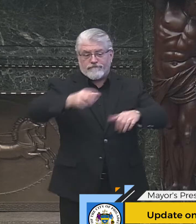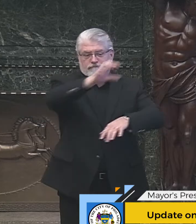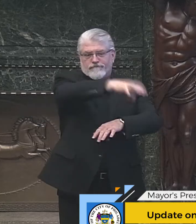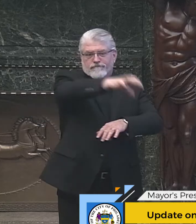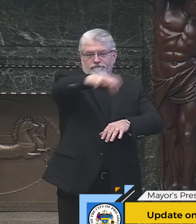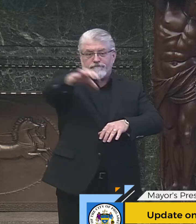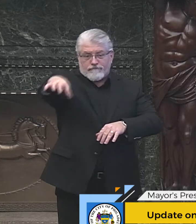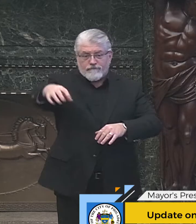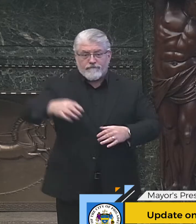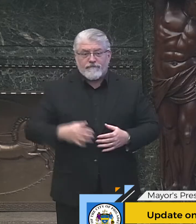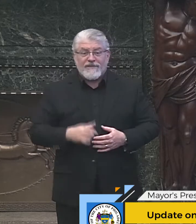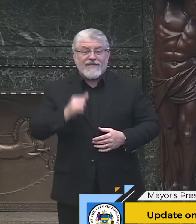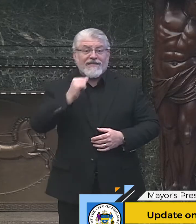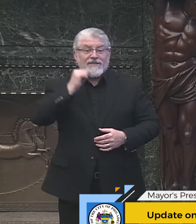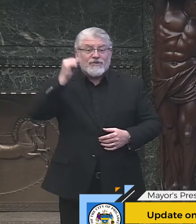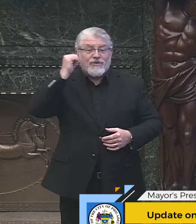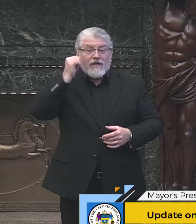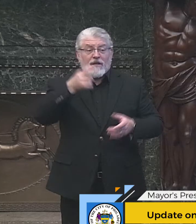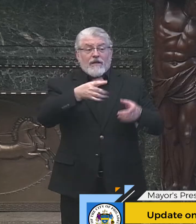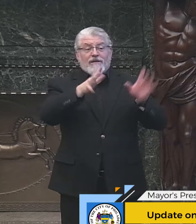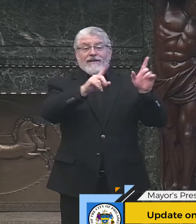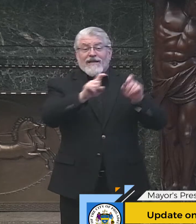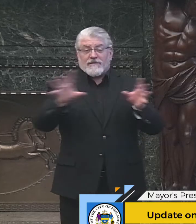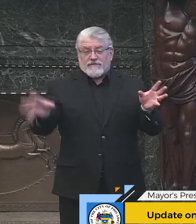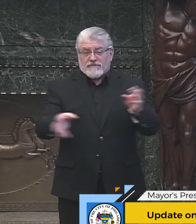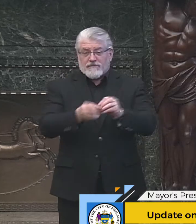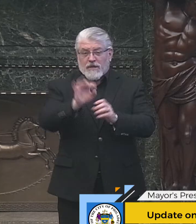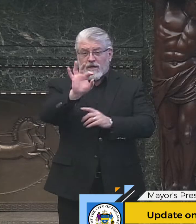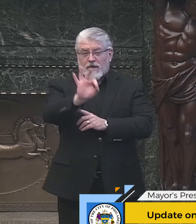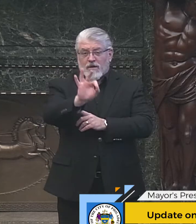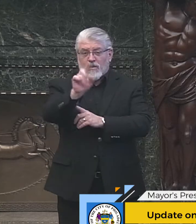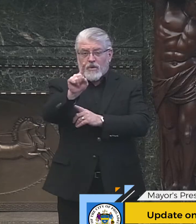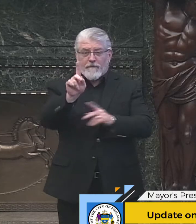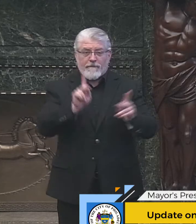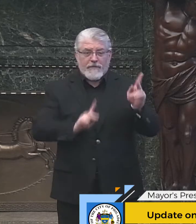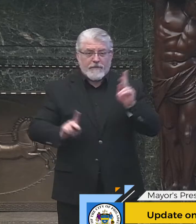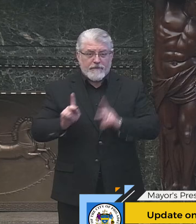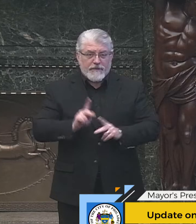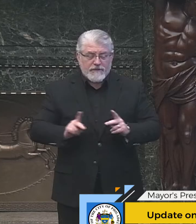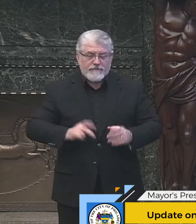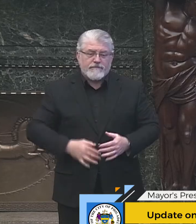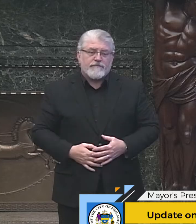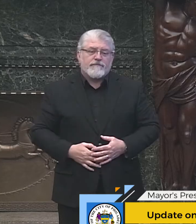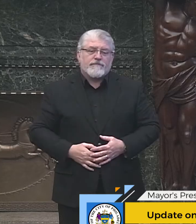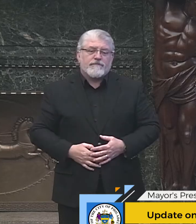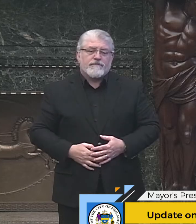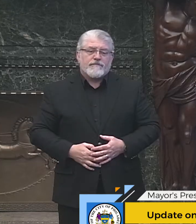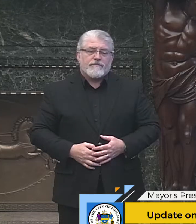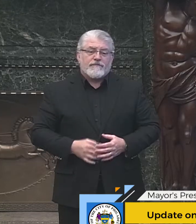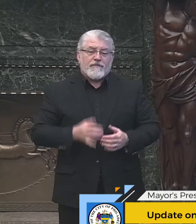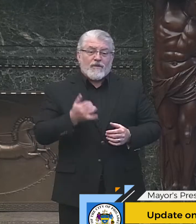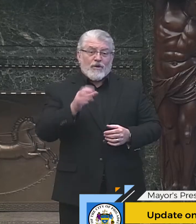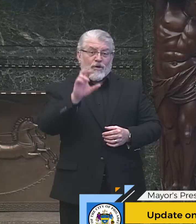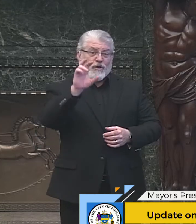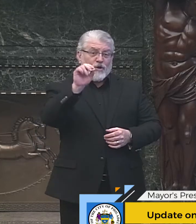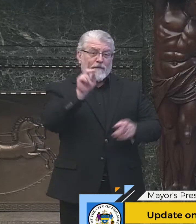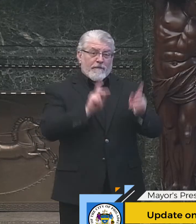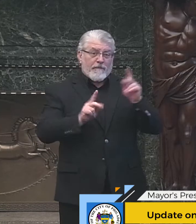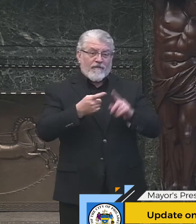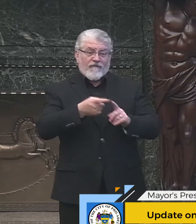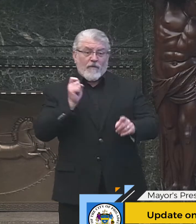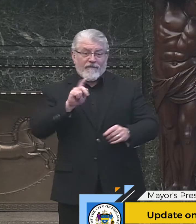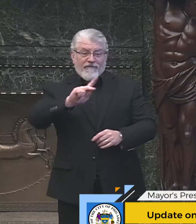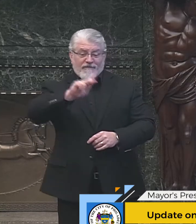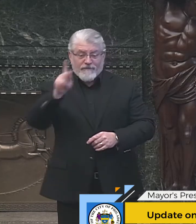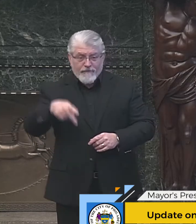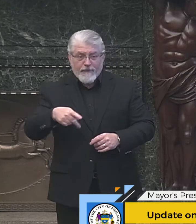city of Philadelphia and 31 from neighboring counties. Of that 91, 50 were healthcare workers. The site is